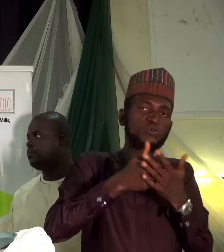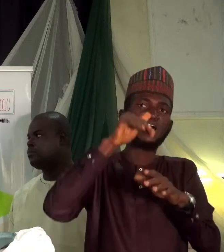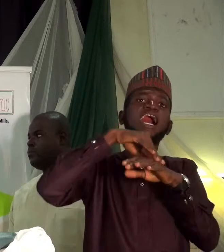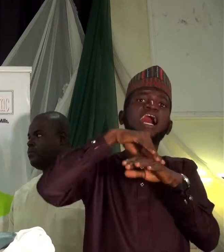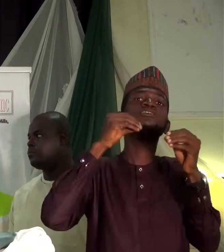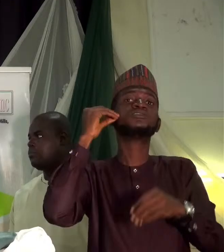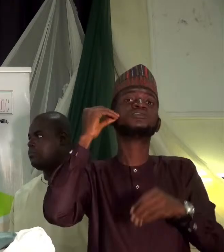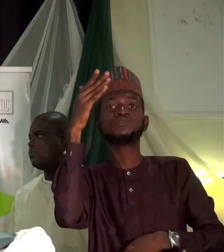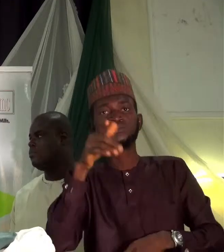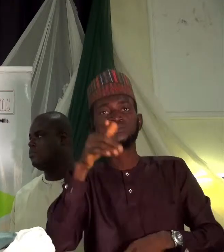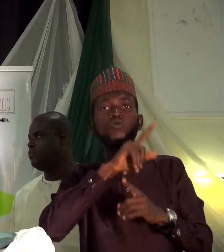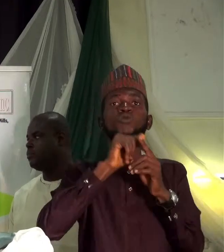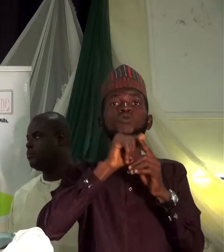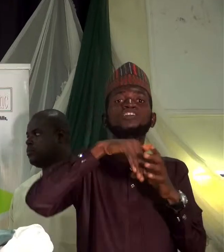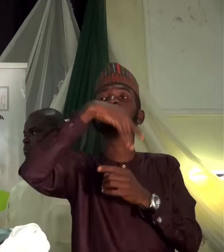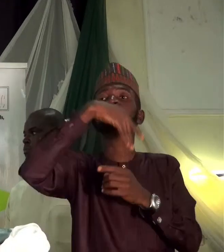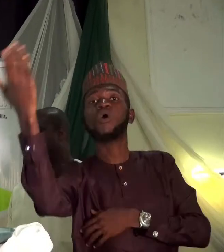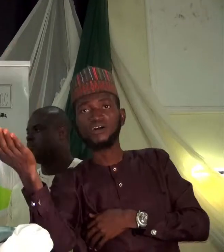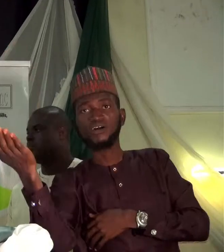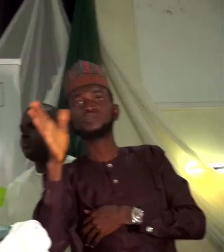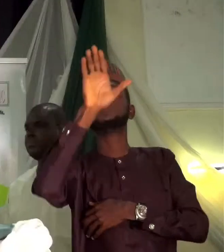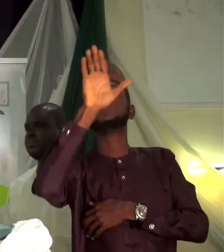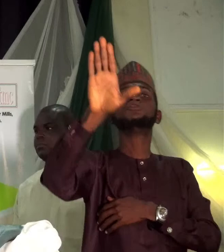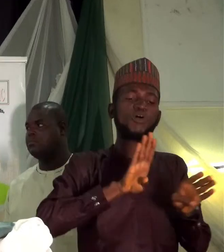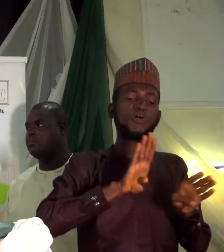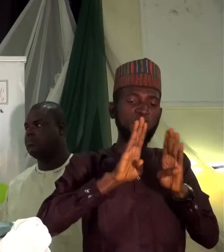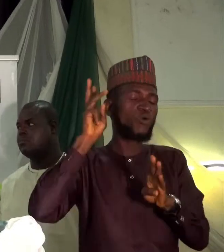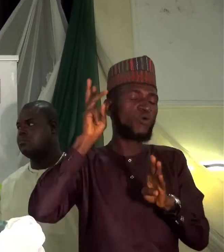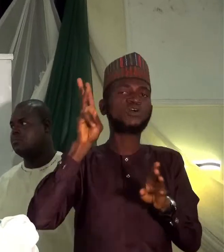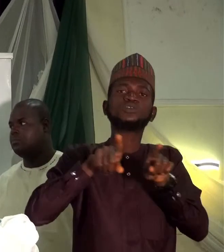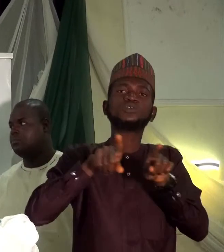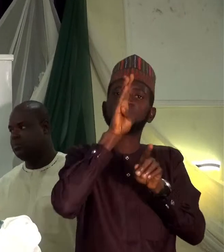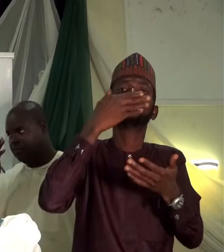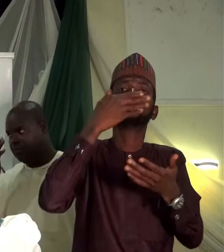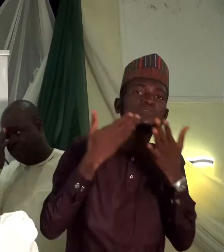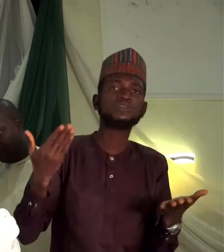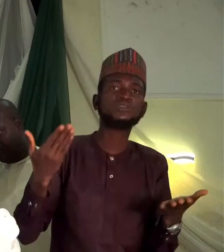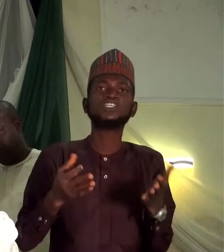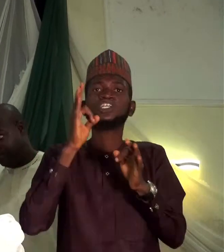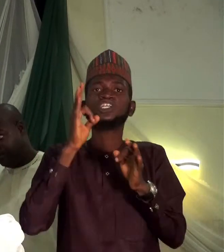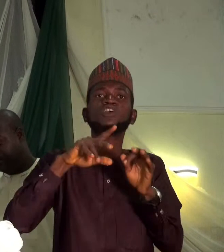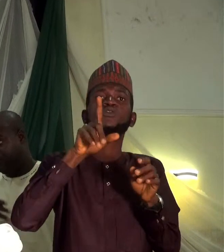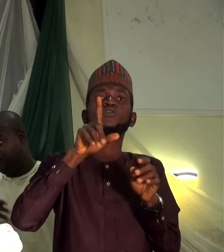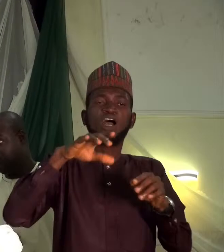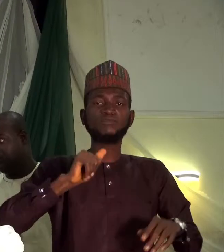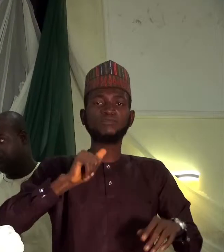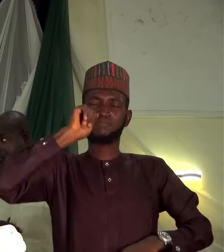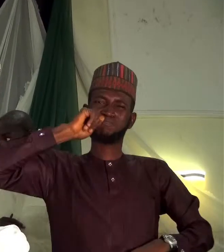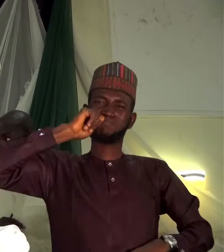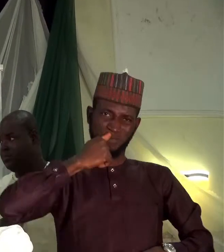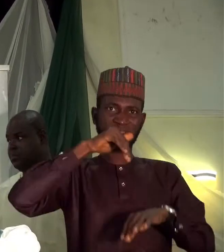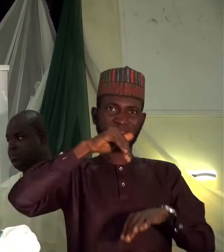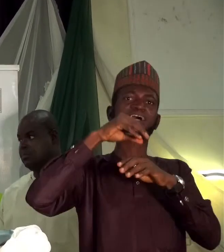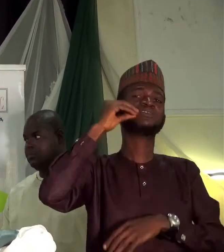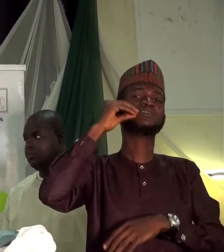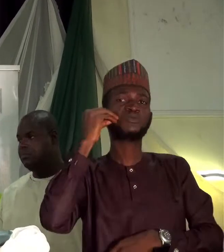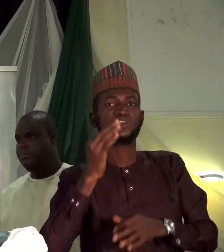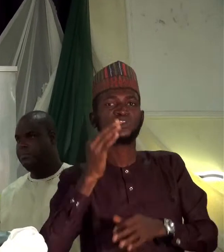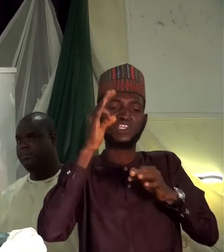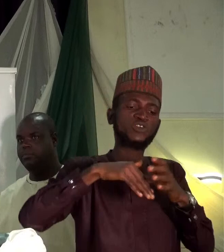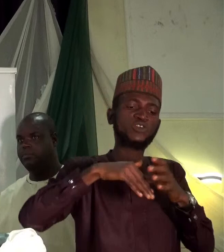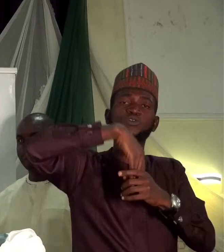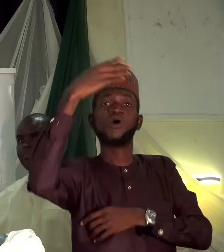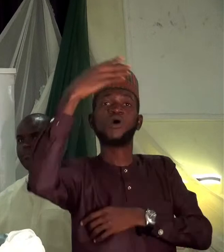naturally when you go out you are osi ma da na ni to badge to ni suru lati nu ile to ba to jade